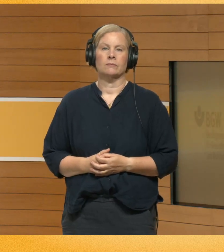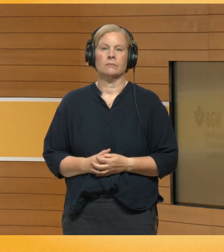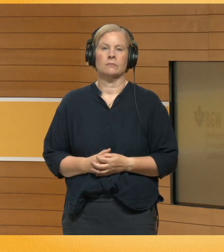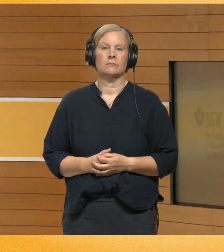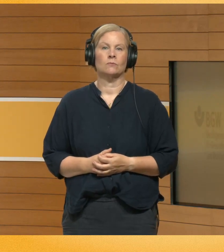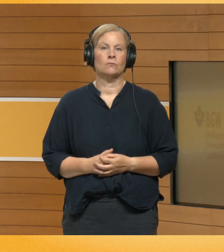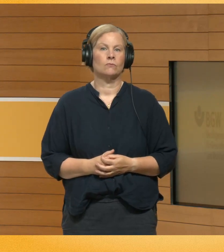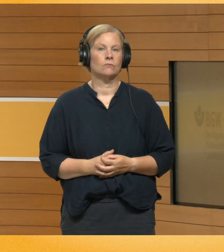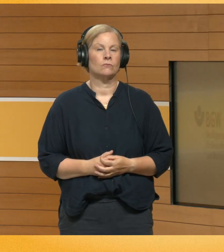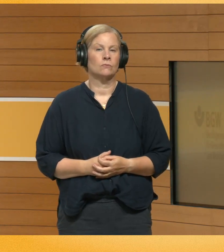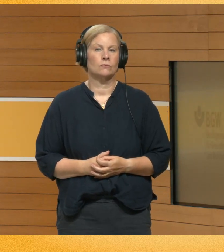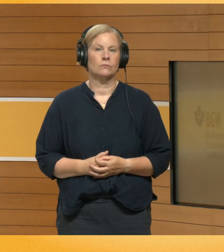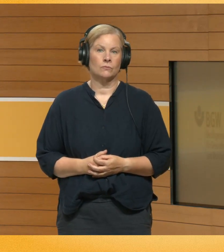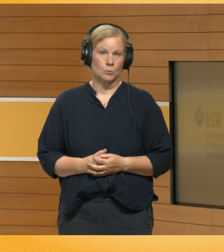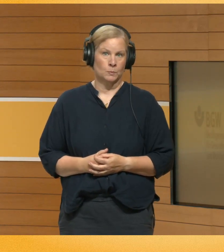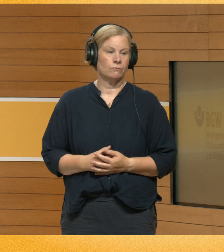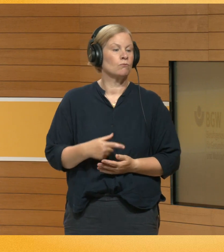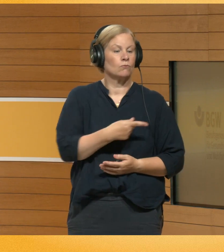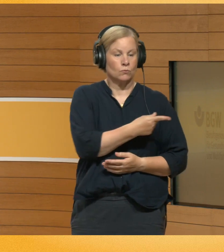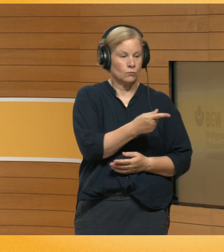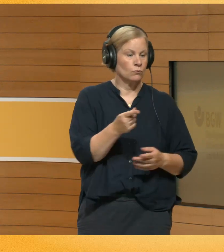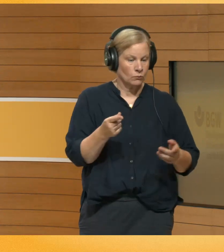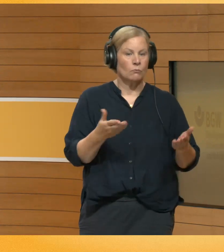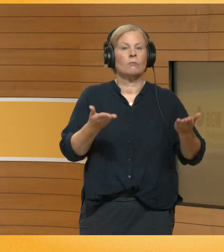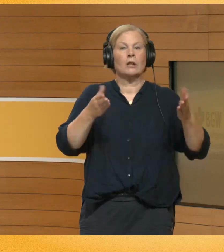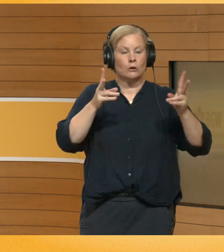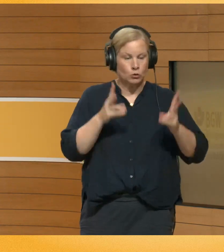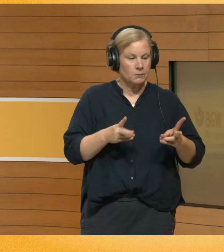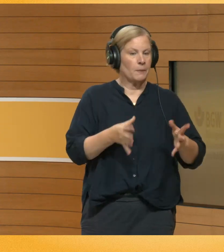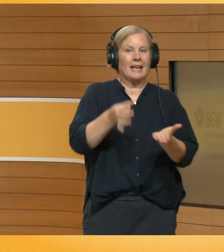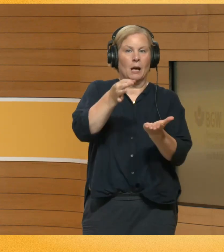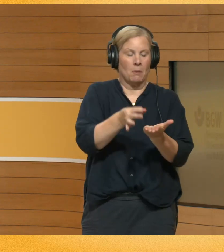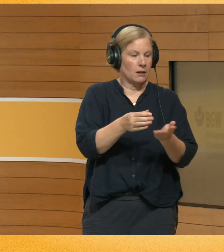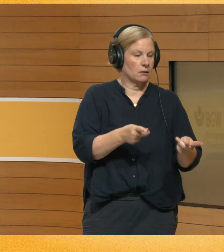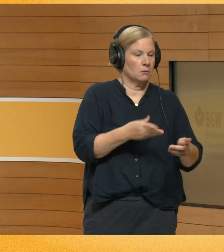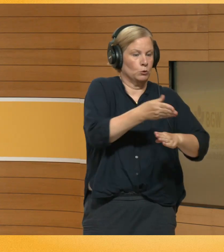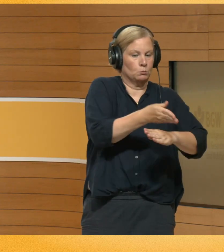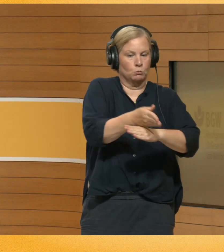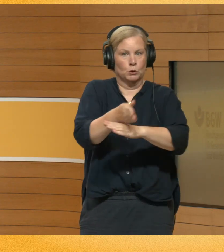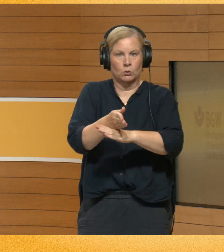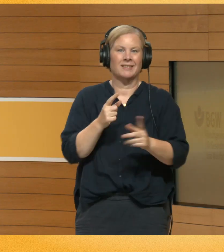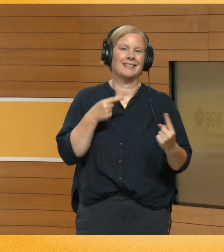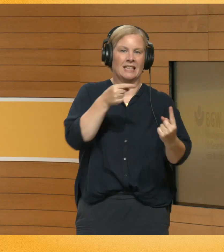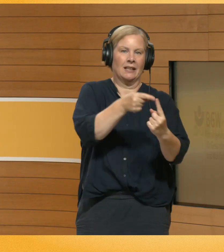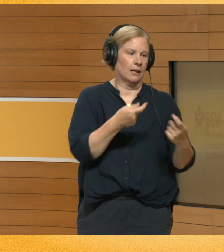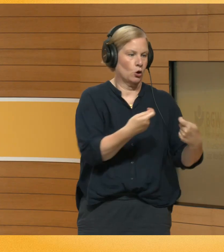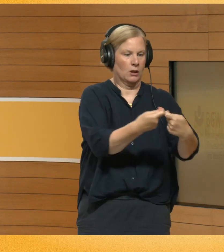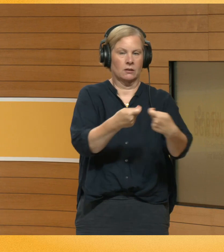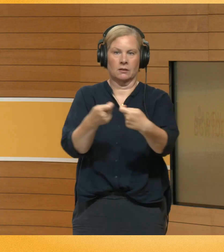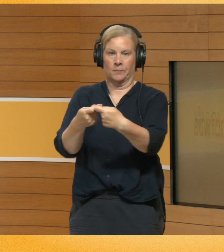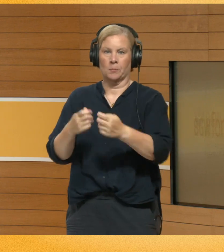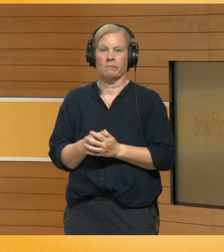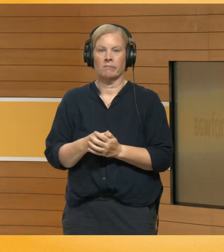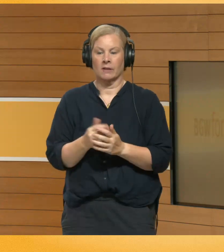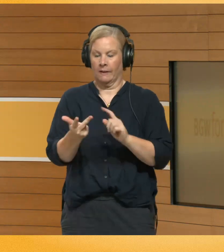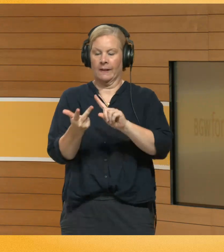structure. Then you have the health centers, which is at the sub-district level, called manned